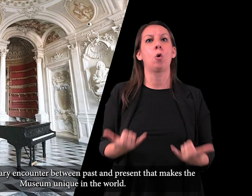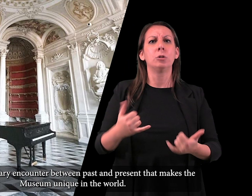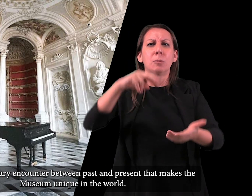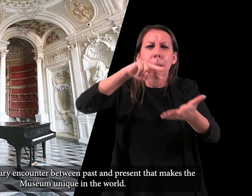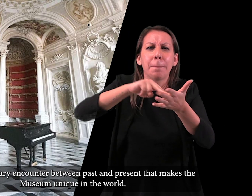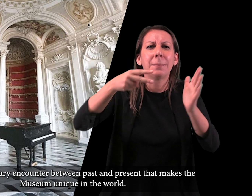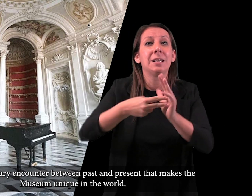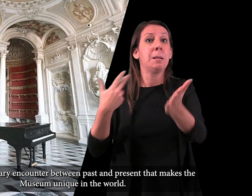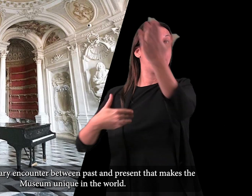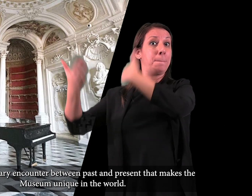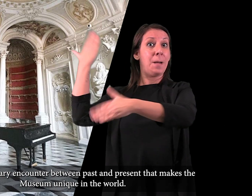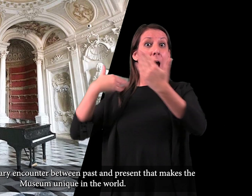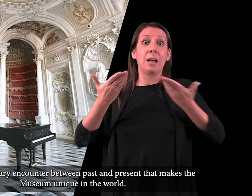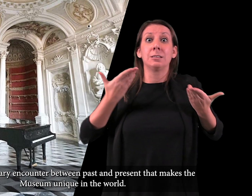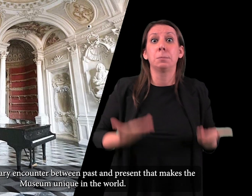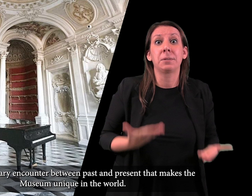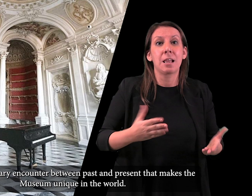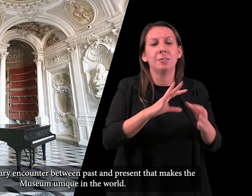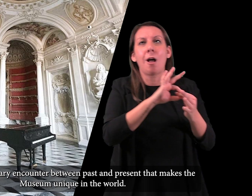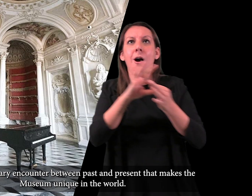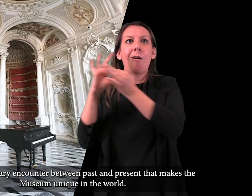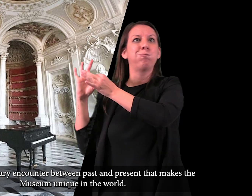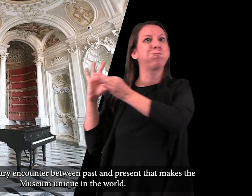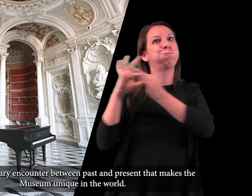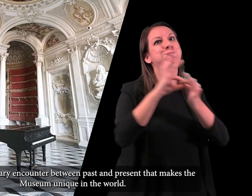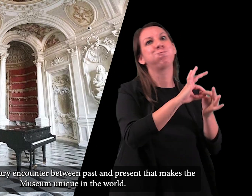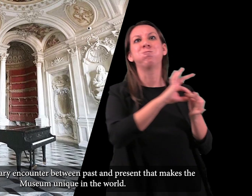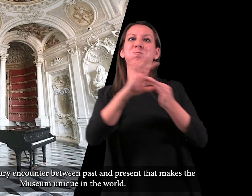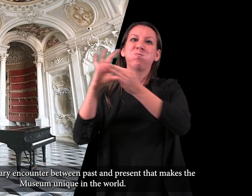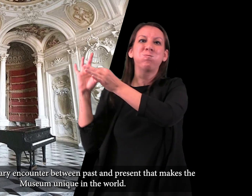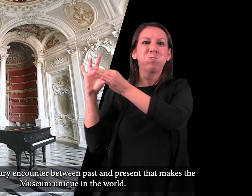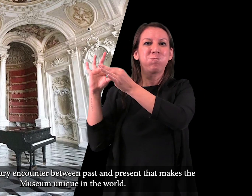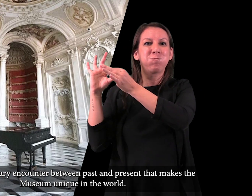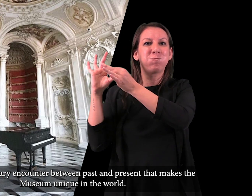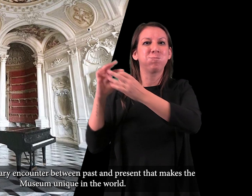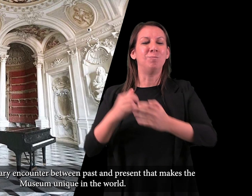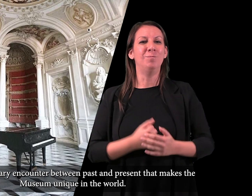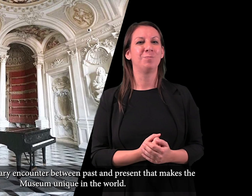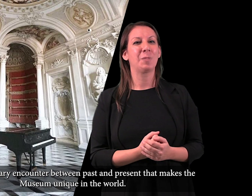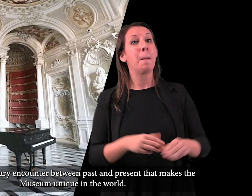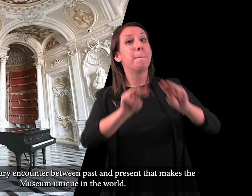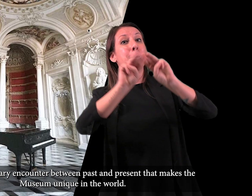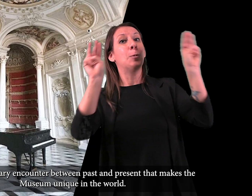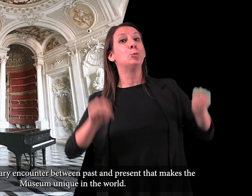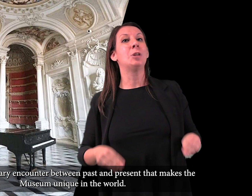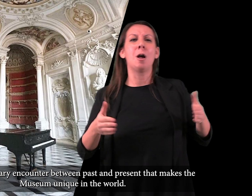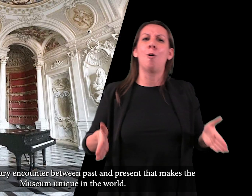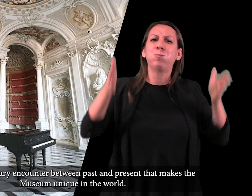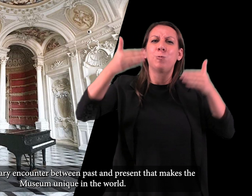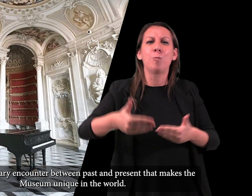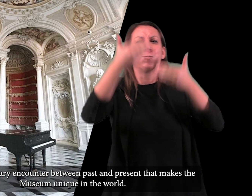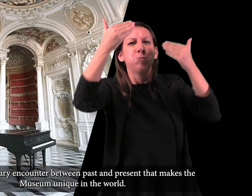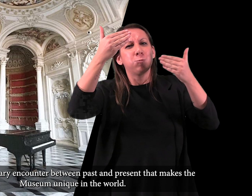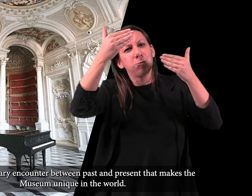An extraordinary encounter between past and present that makes the museum unique in